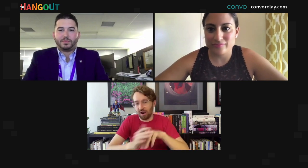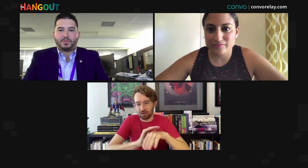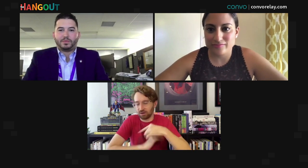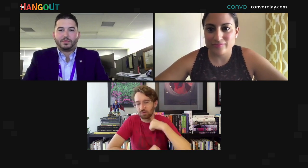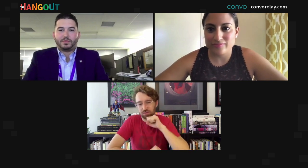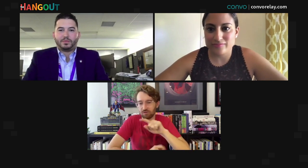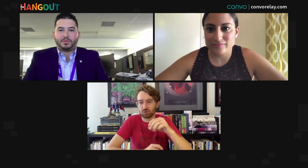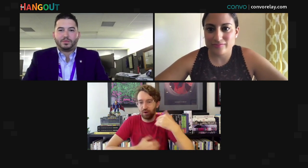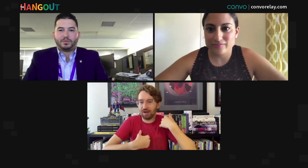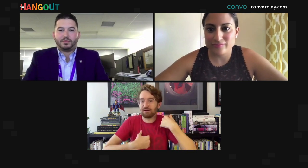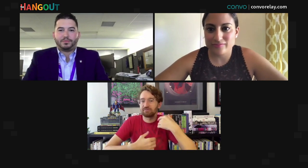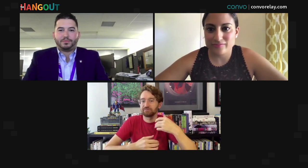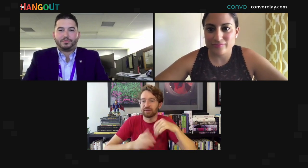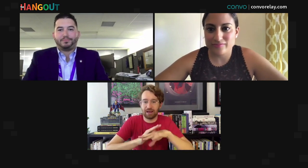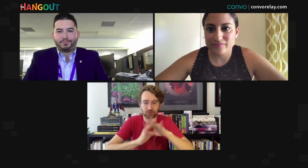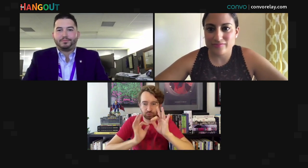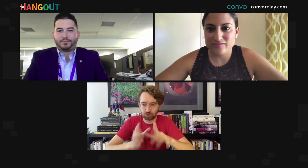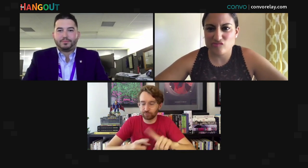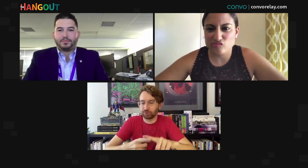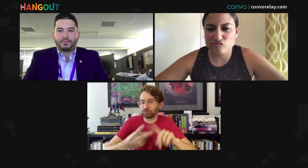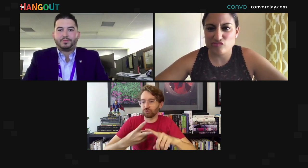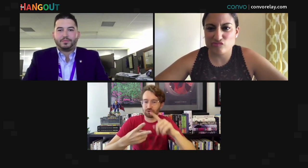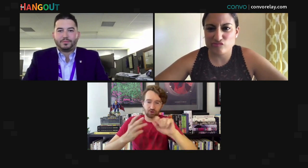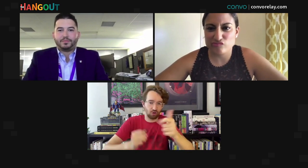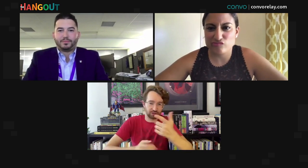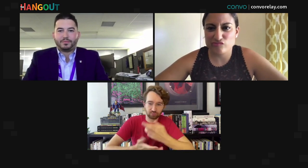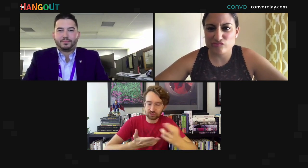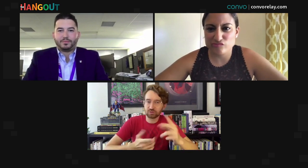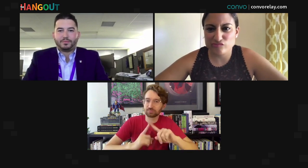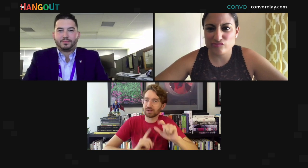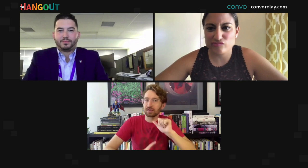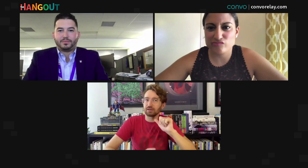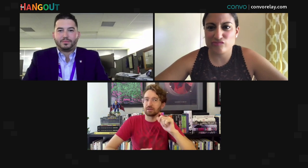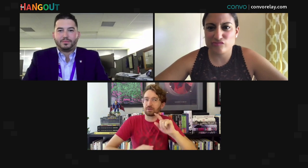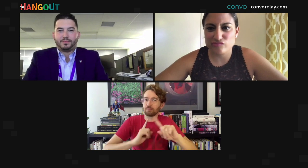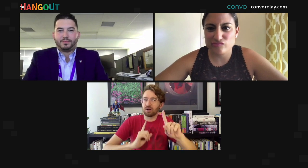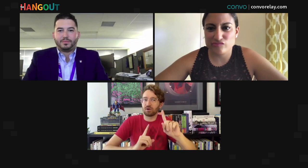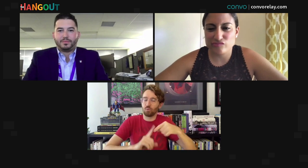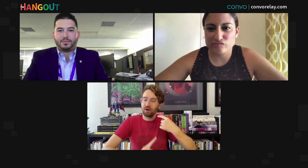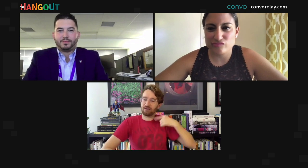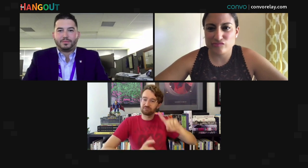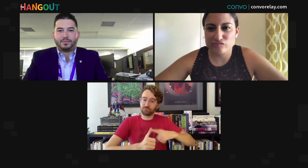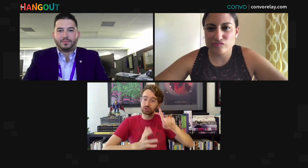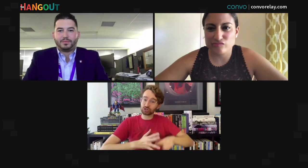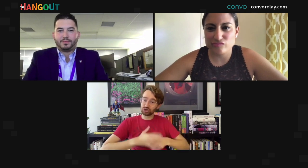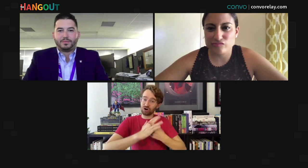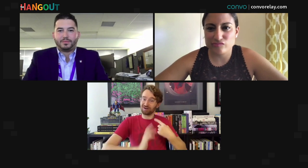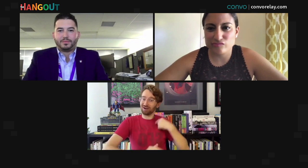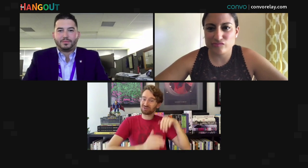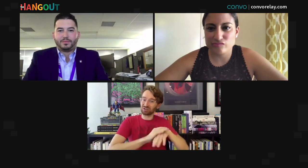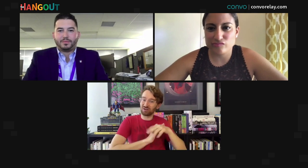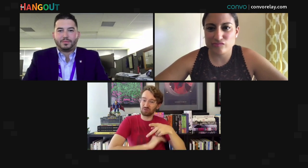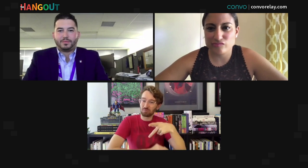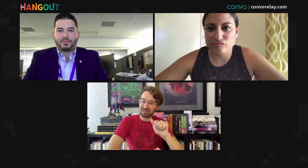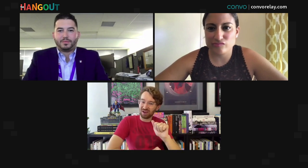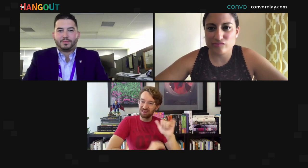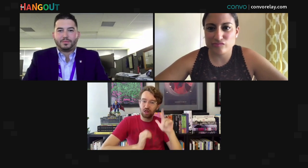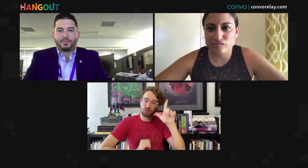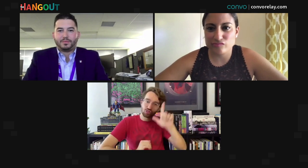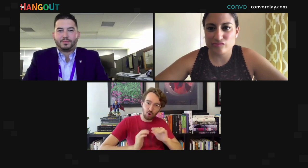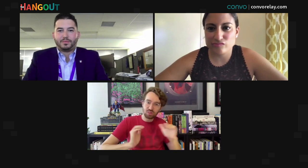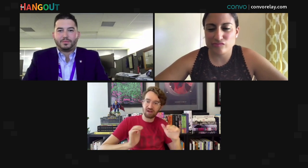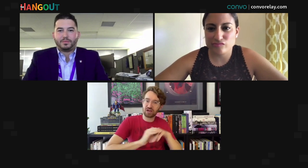so I would love to have the experience that you had, access to interpreters and other resources. However, when I